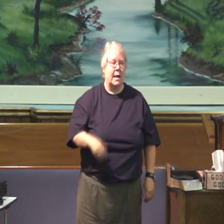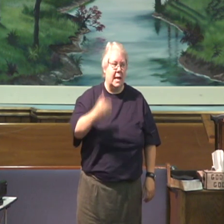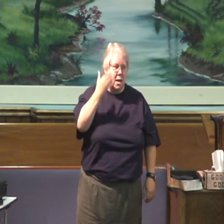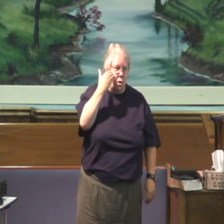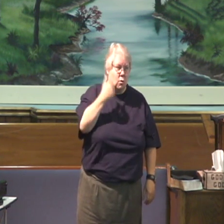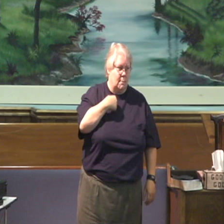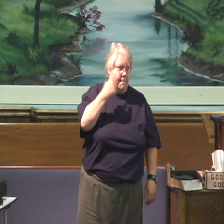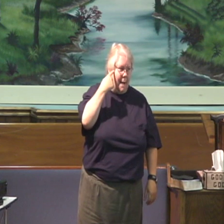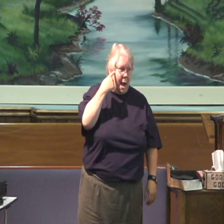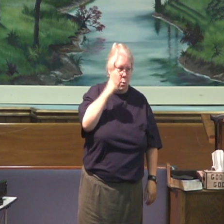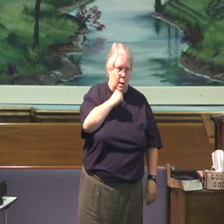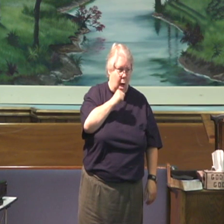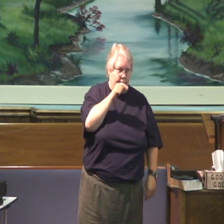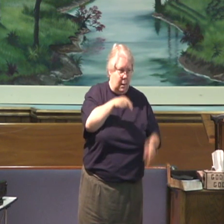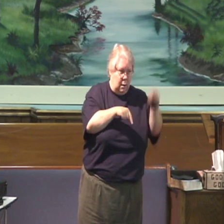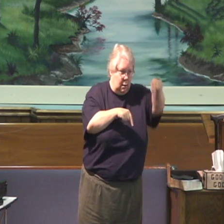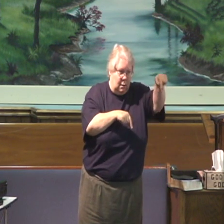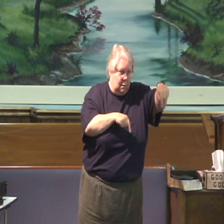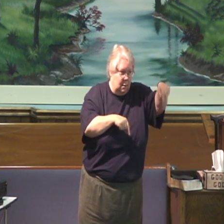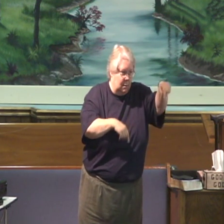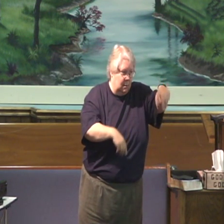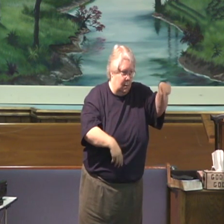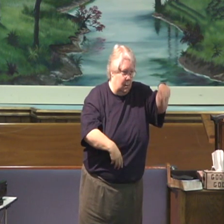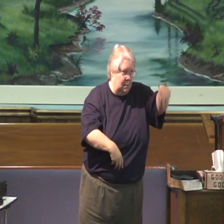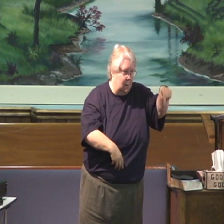He knew my mind would not be.